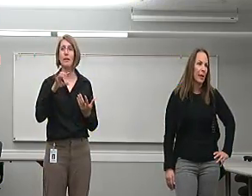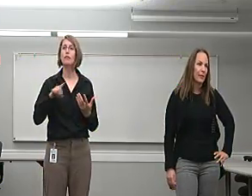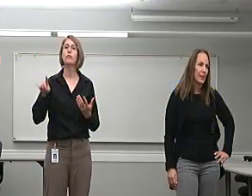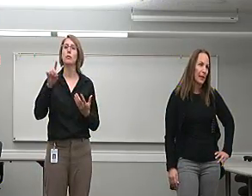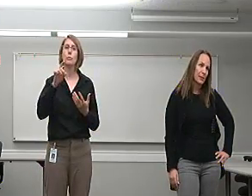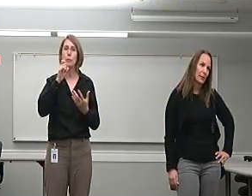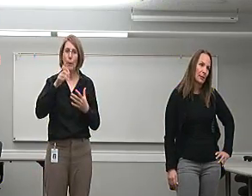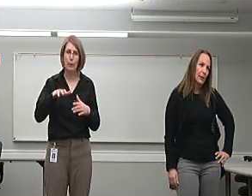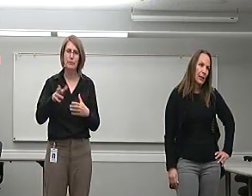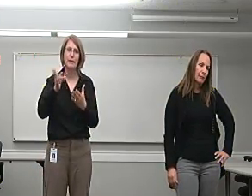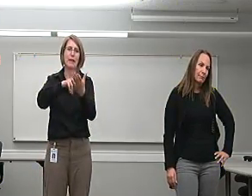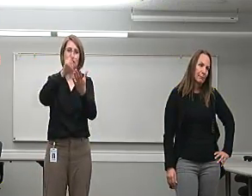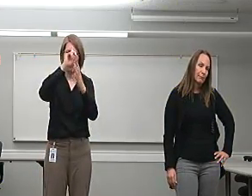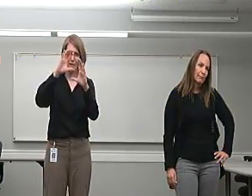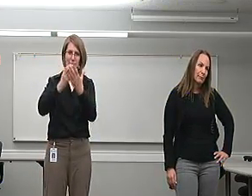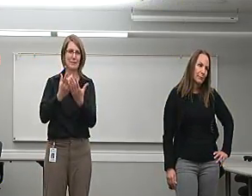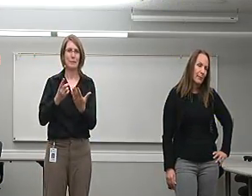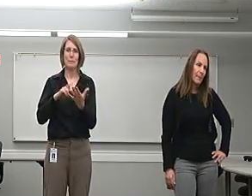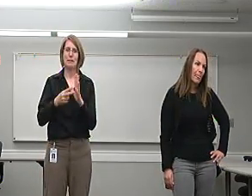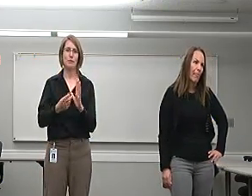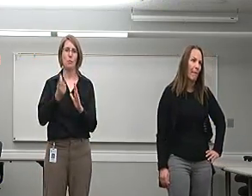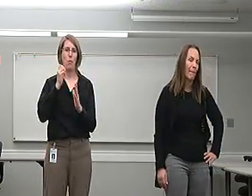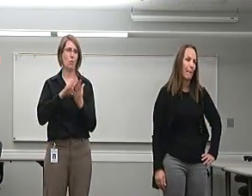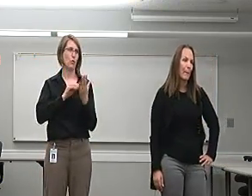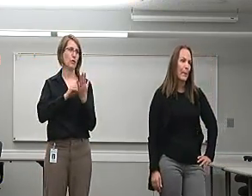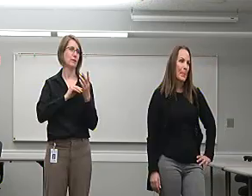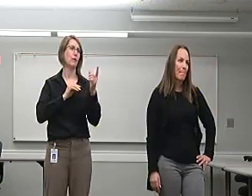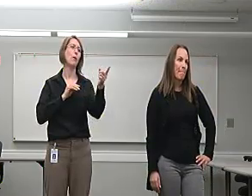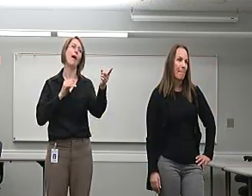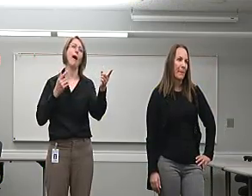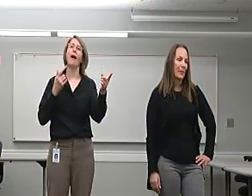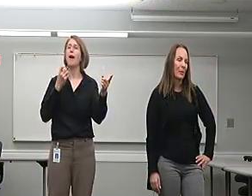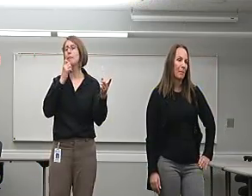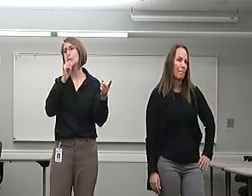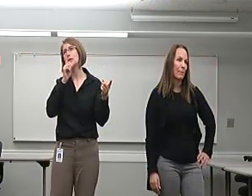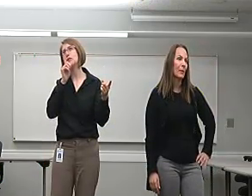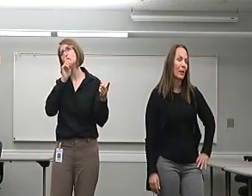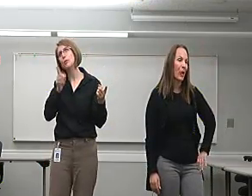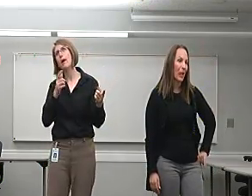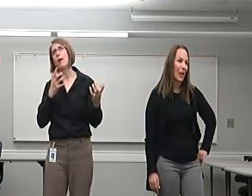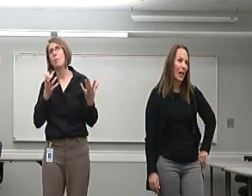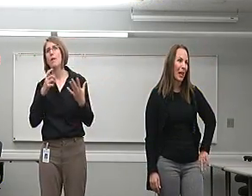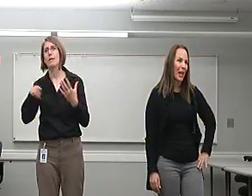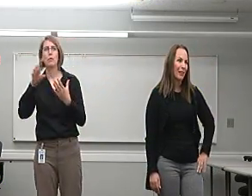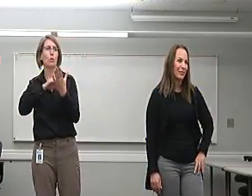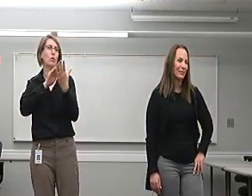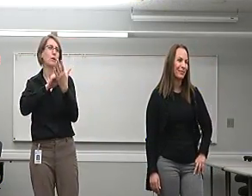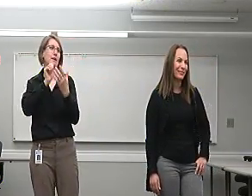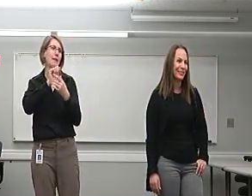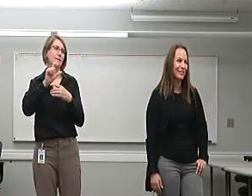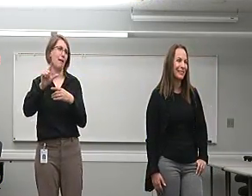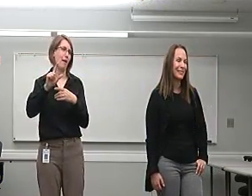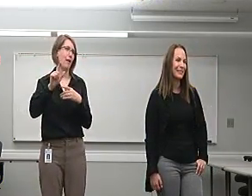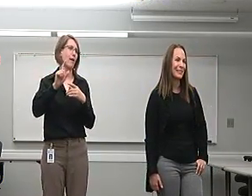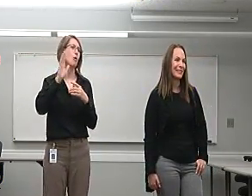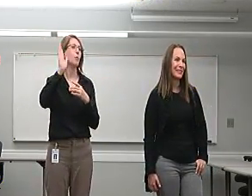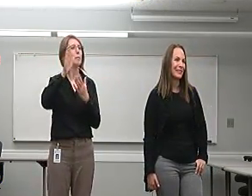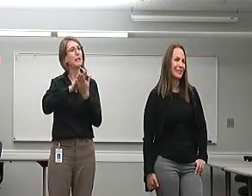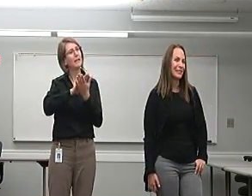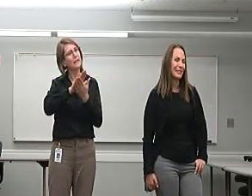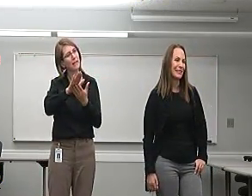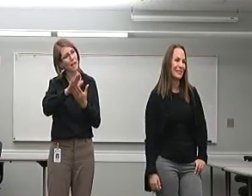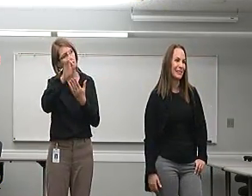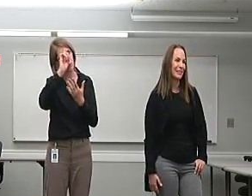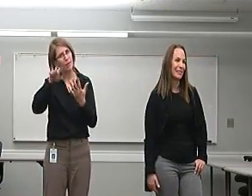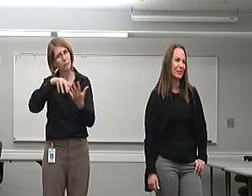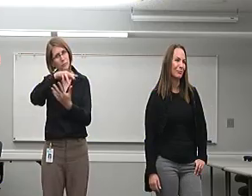And I don't even know if I so much want them to learn ASL. it would be nice for them to be surrounded by deaf